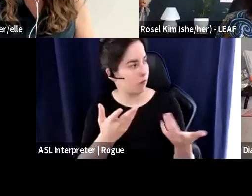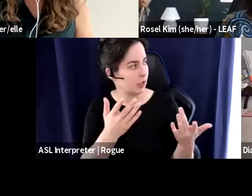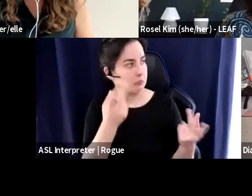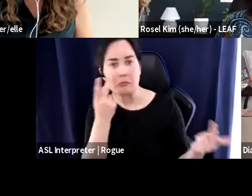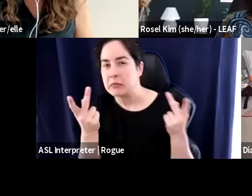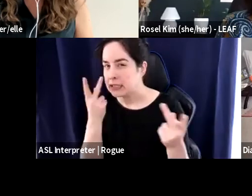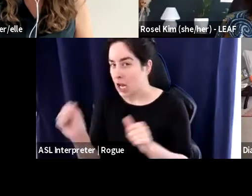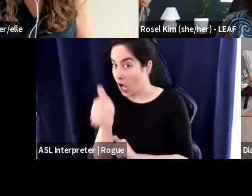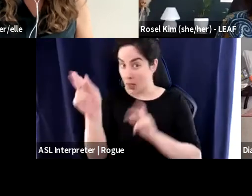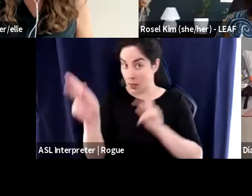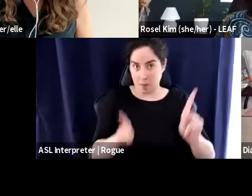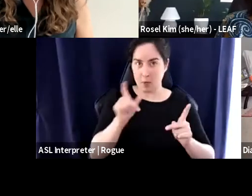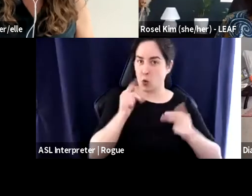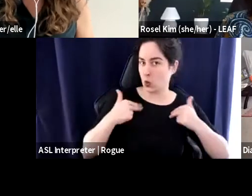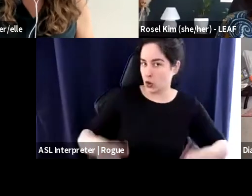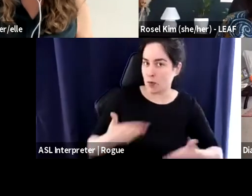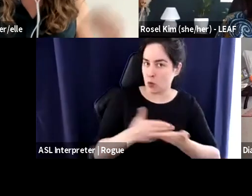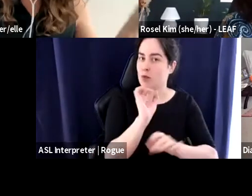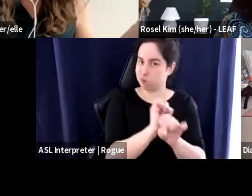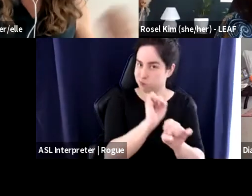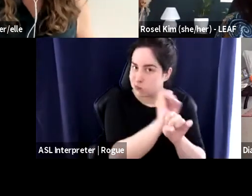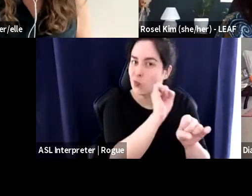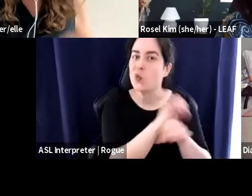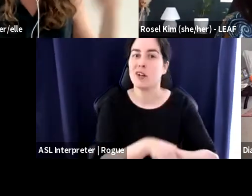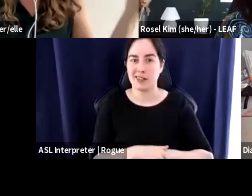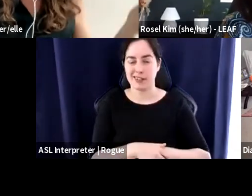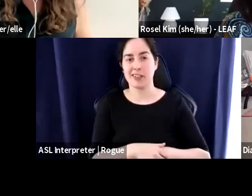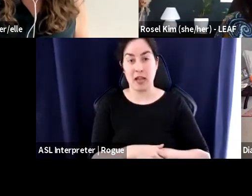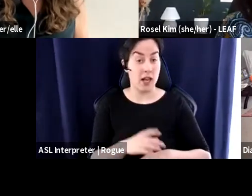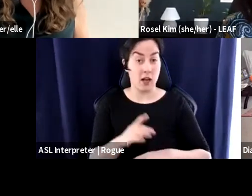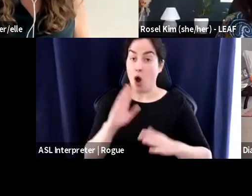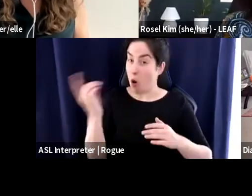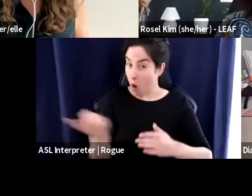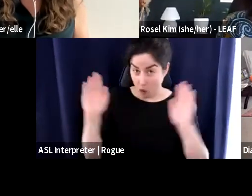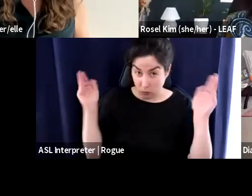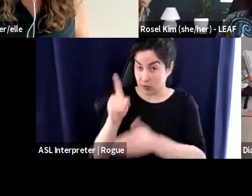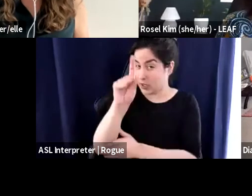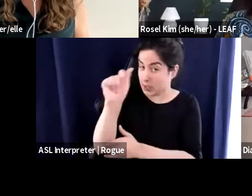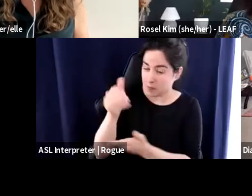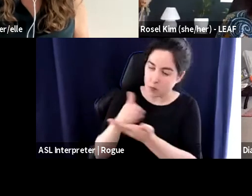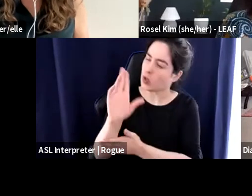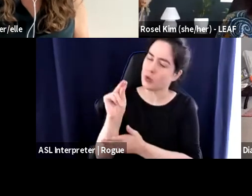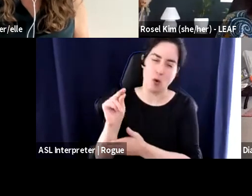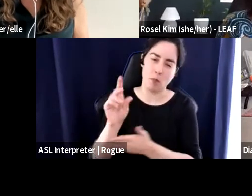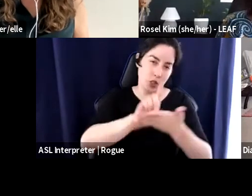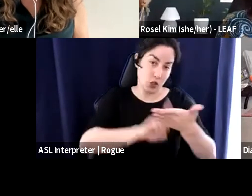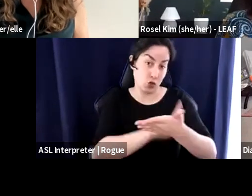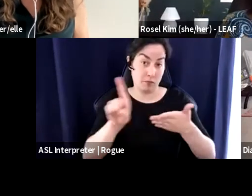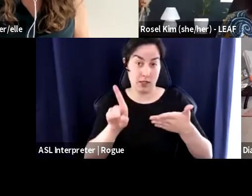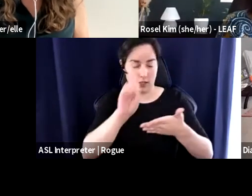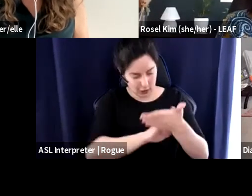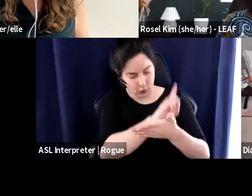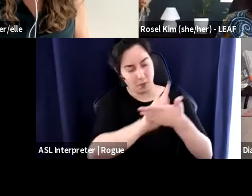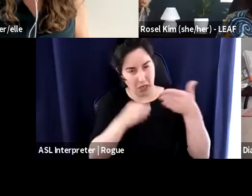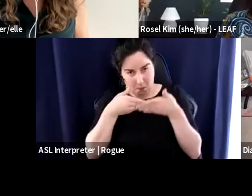legal practitioners and not only about disability rights issues, but about all kinds of discrimination issues affecting all